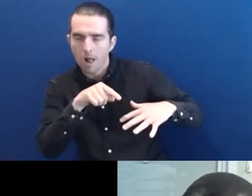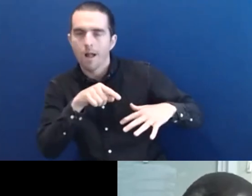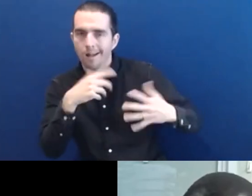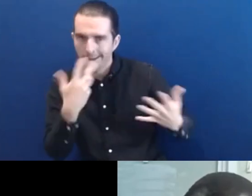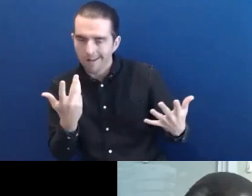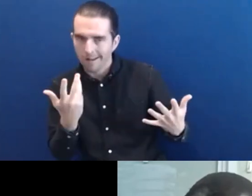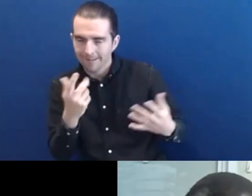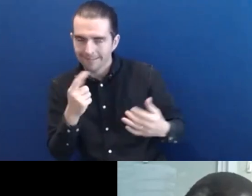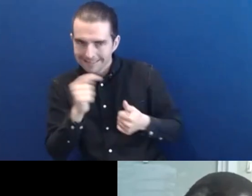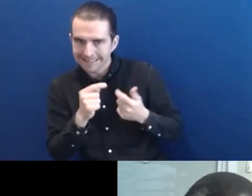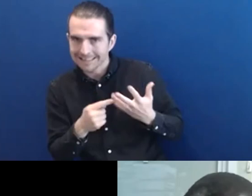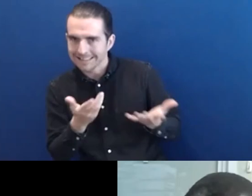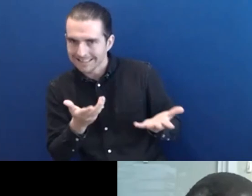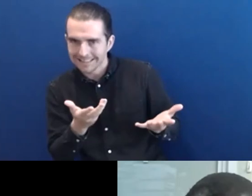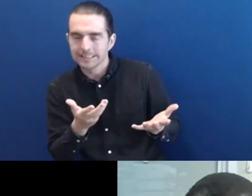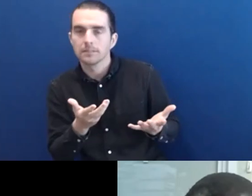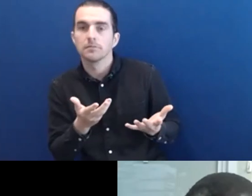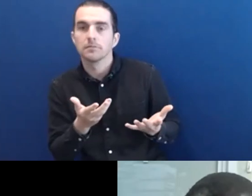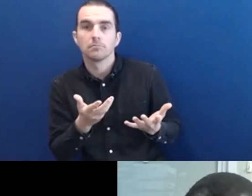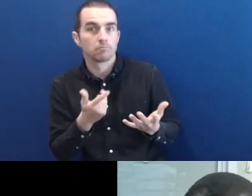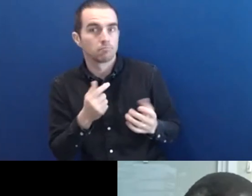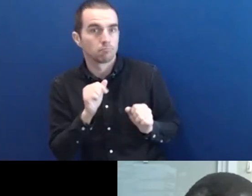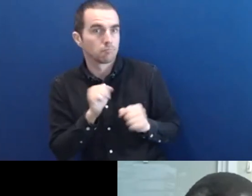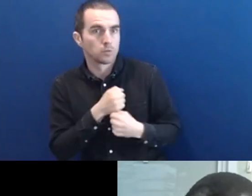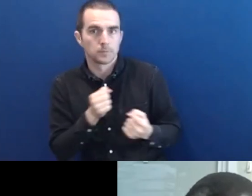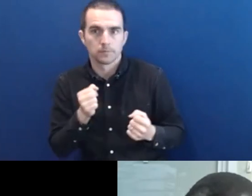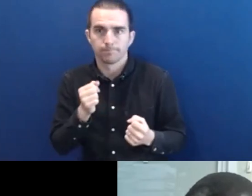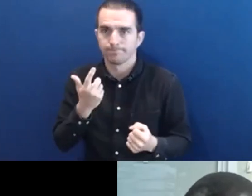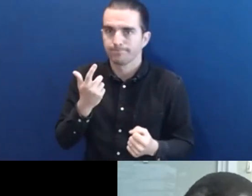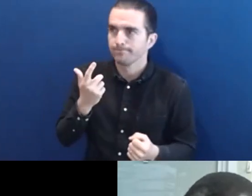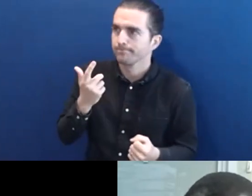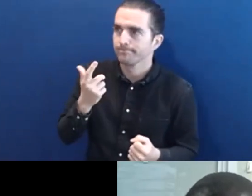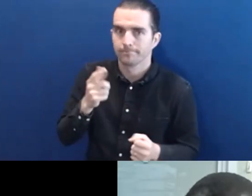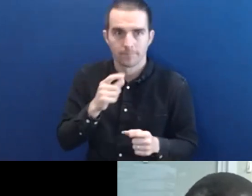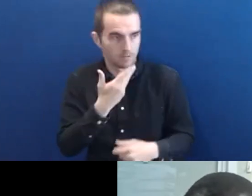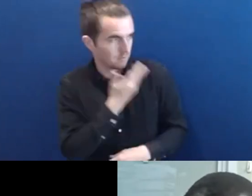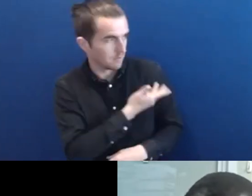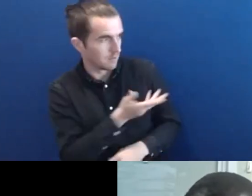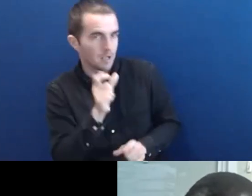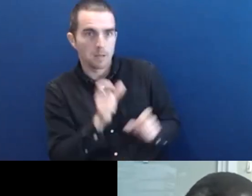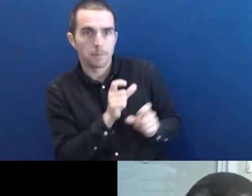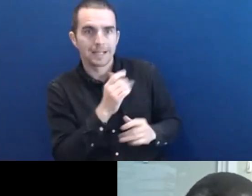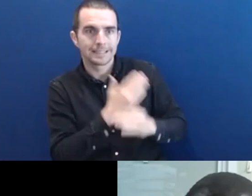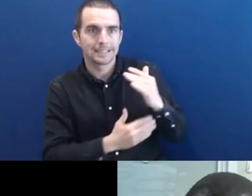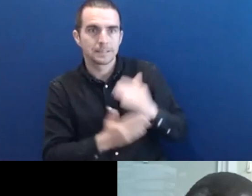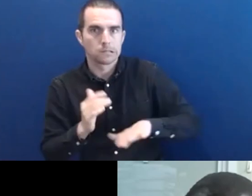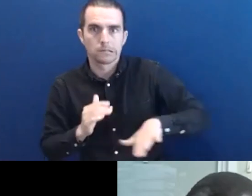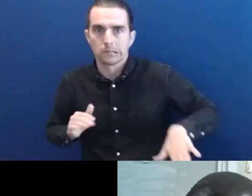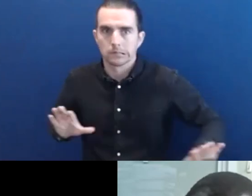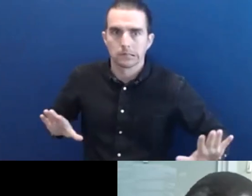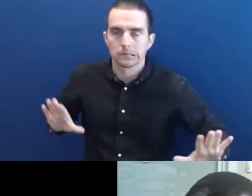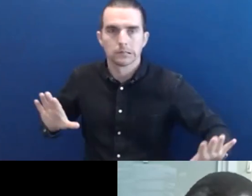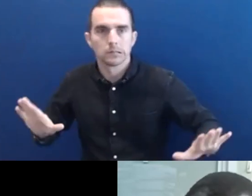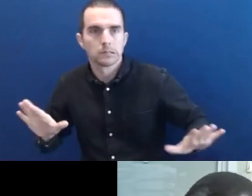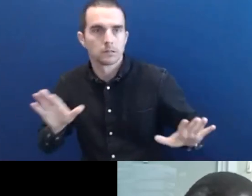some, we are sometimes, most of us, we are confined within the centers. We are not able to